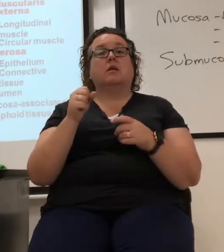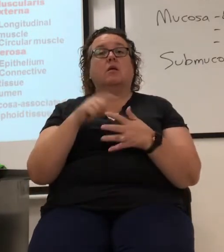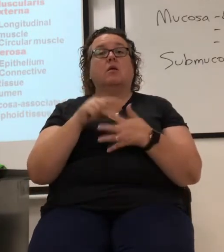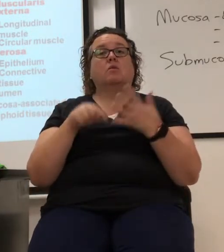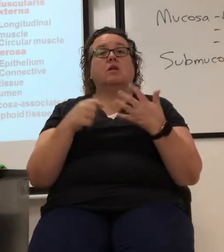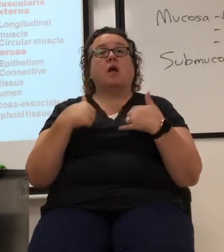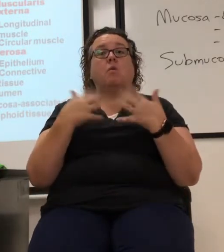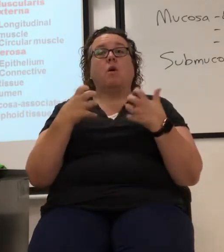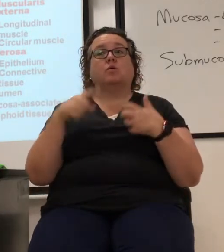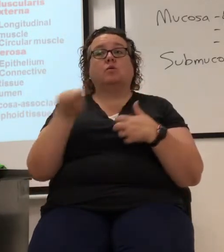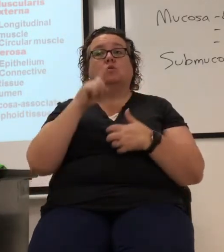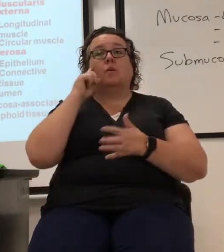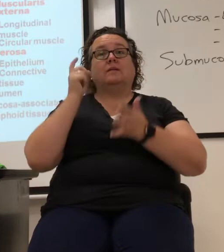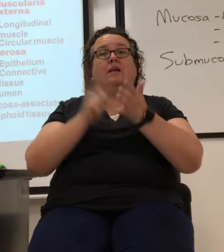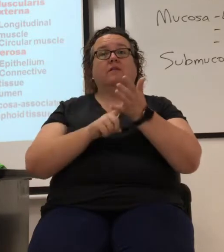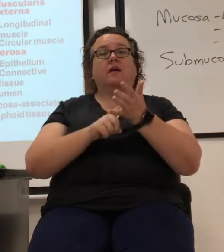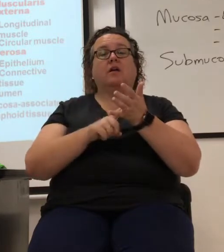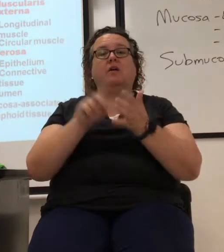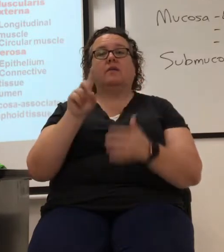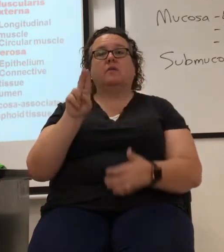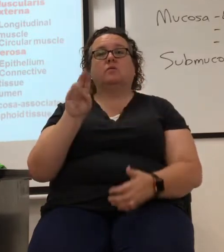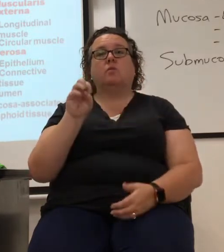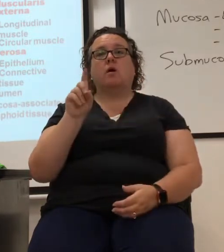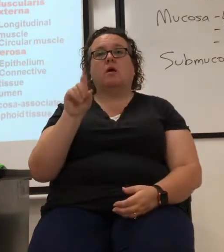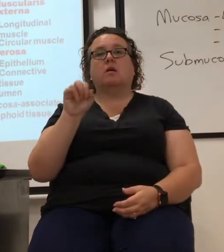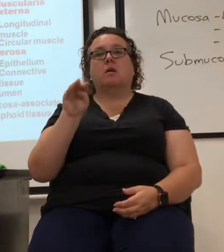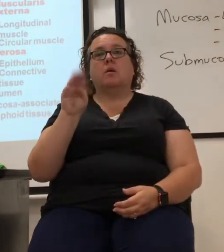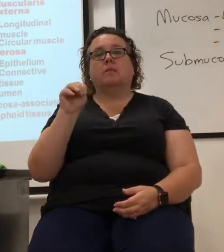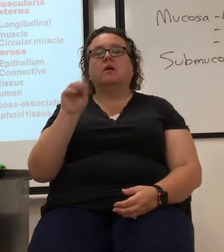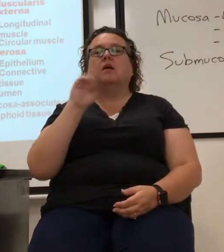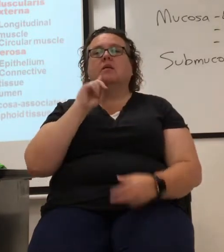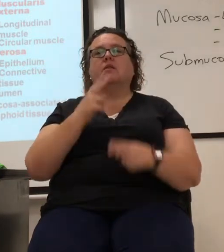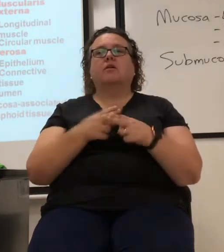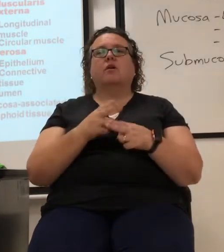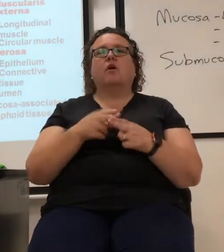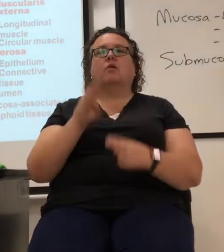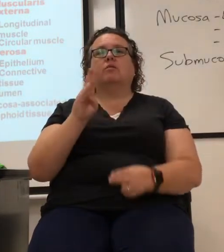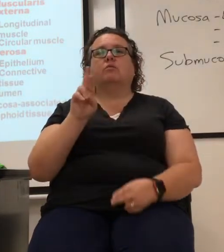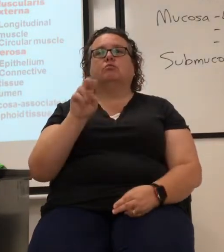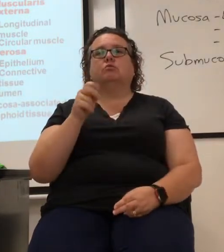in the duodenum. They're called the Brunner's glands.